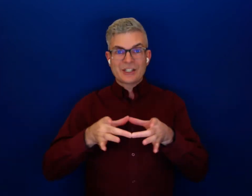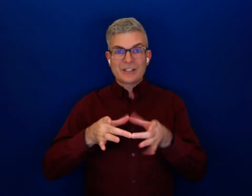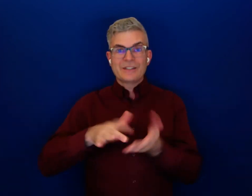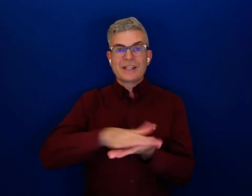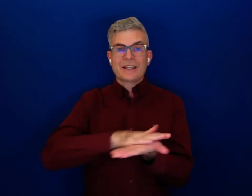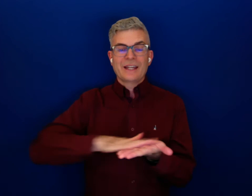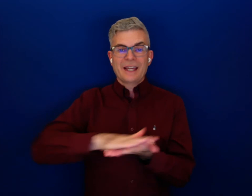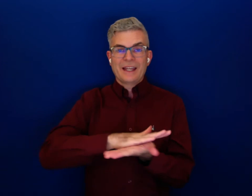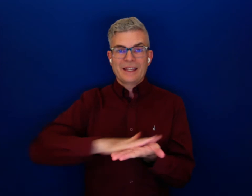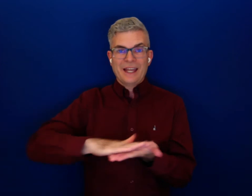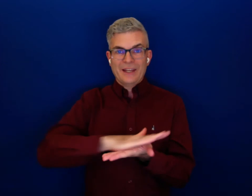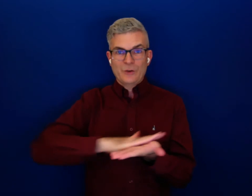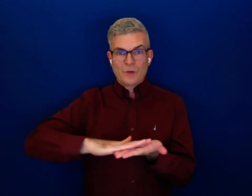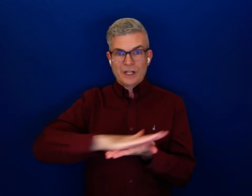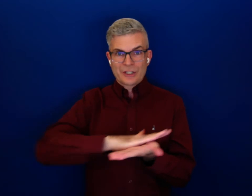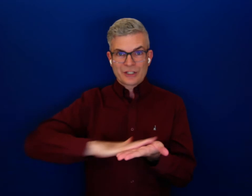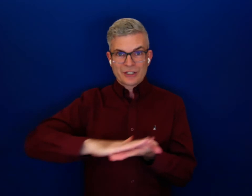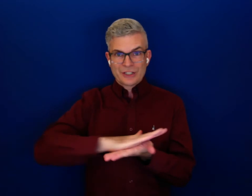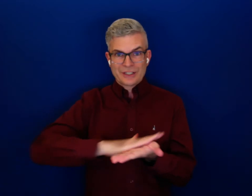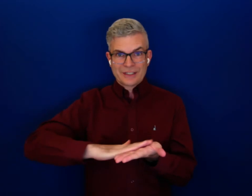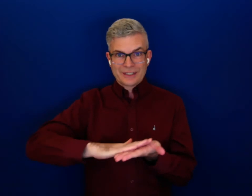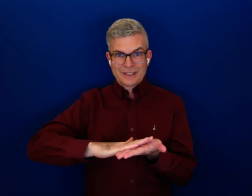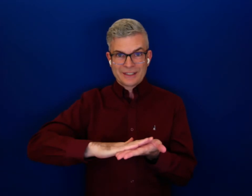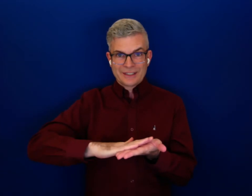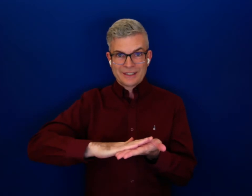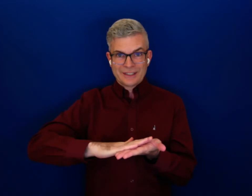dishes, hand wash,